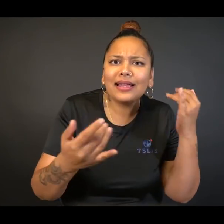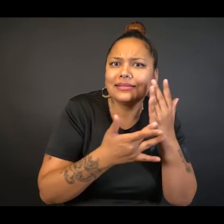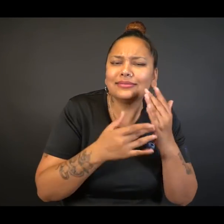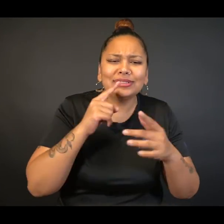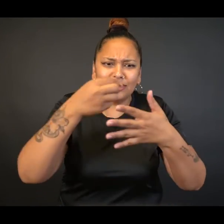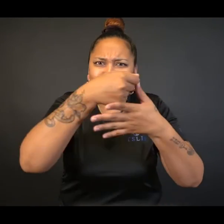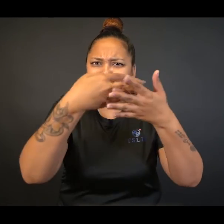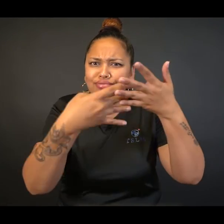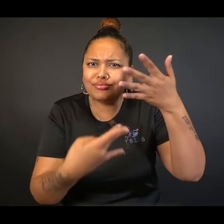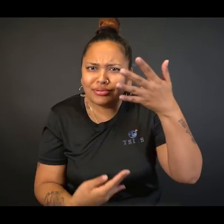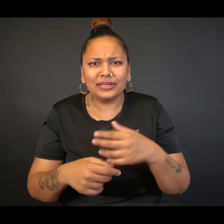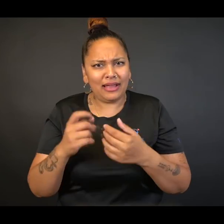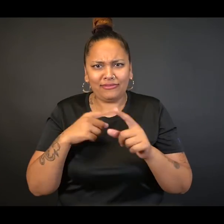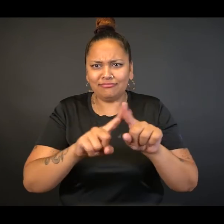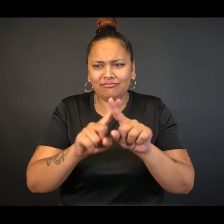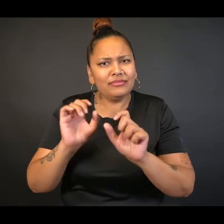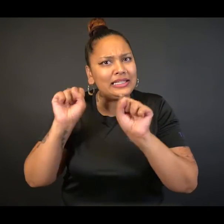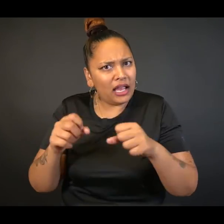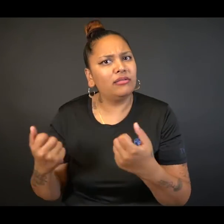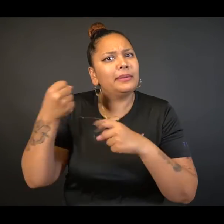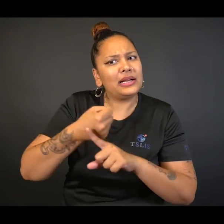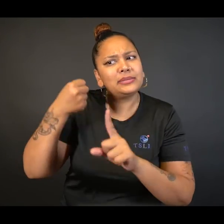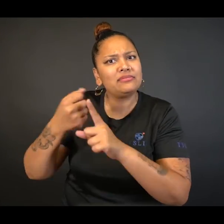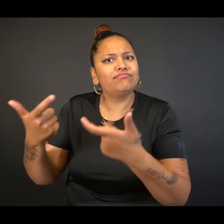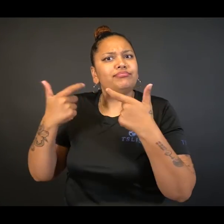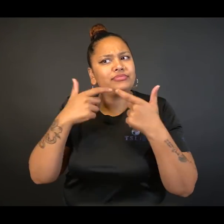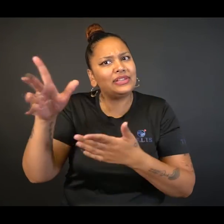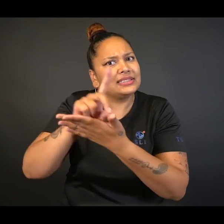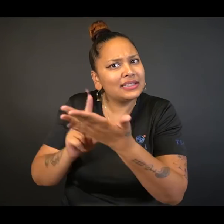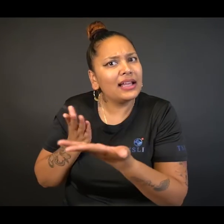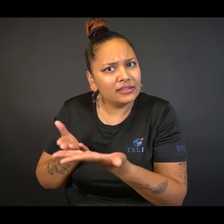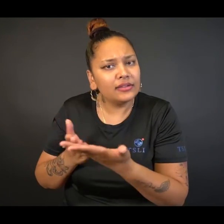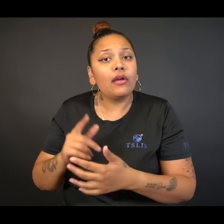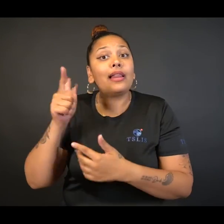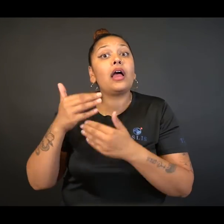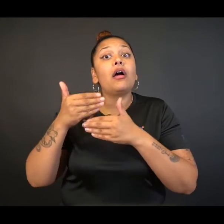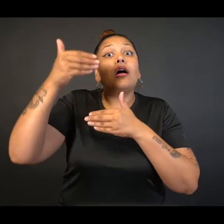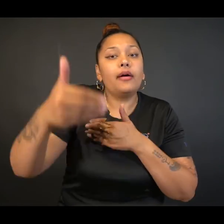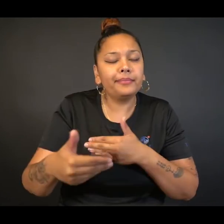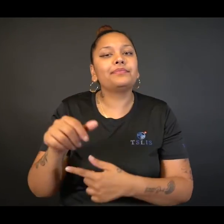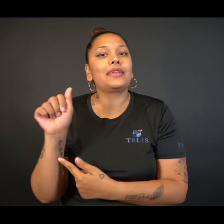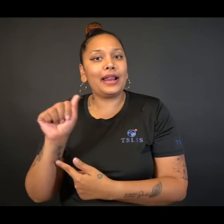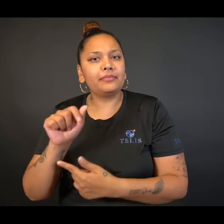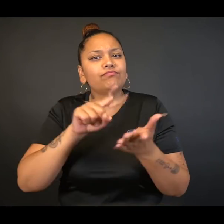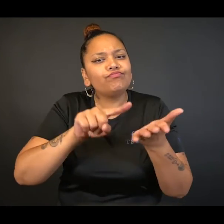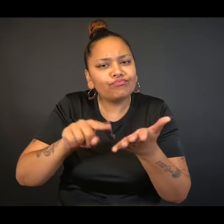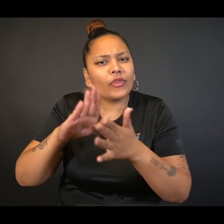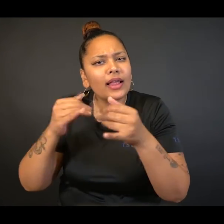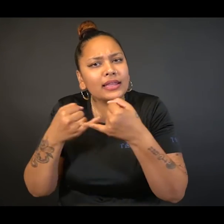the design of ebooks, museum plaques, websites, or digital technologies can